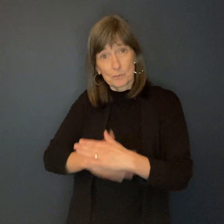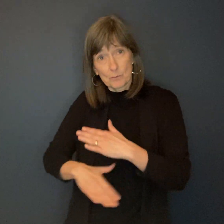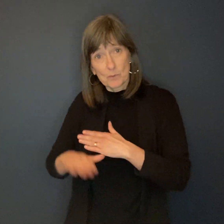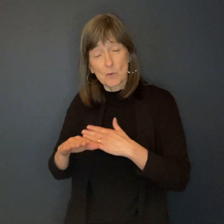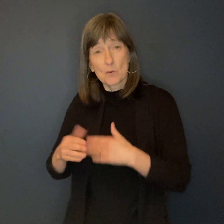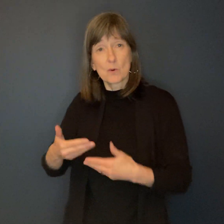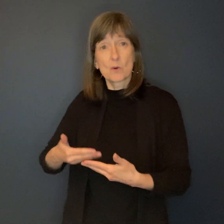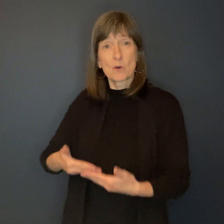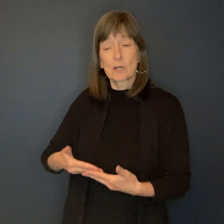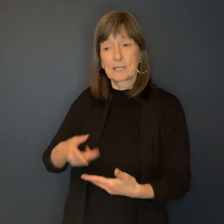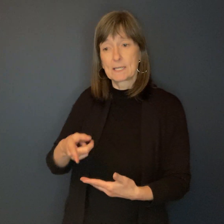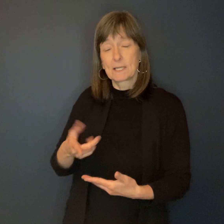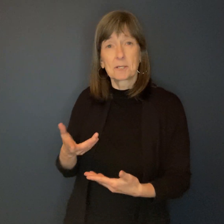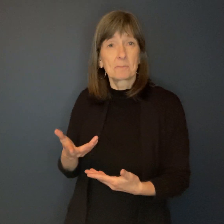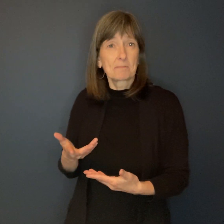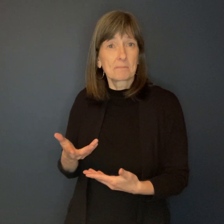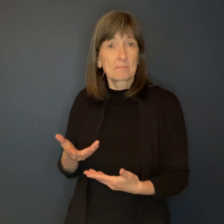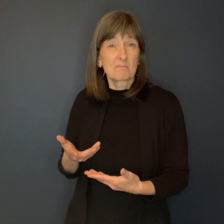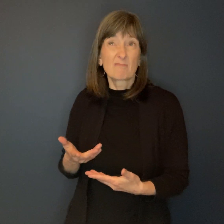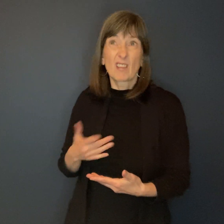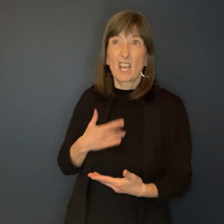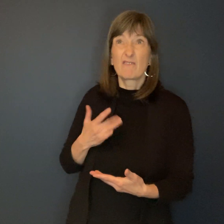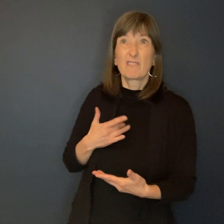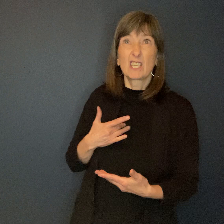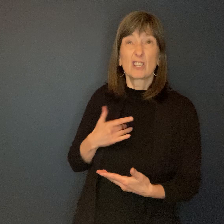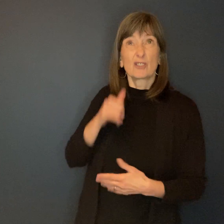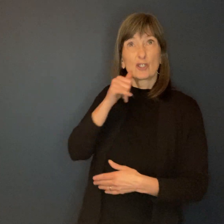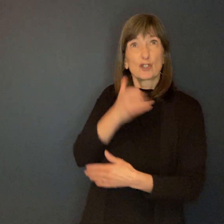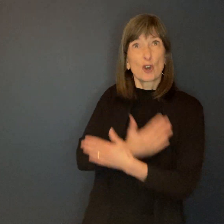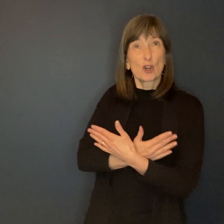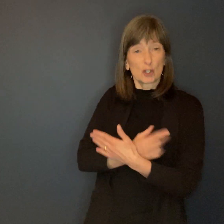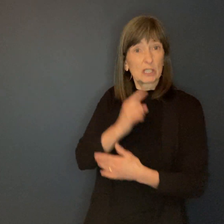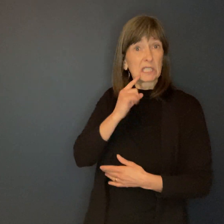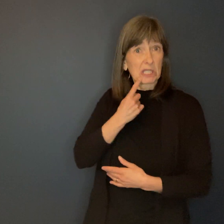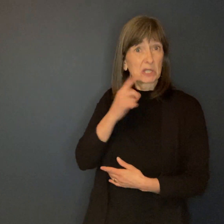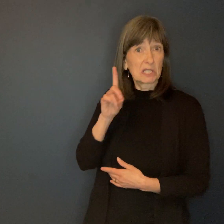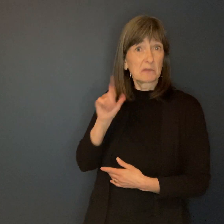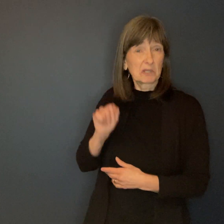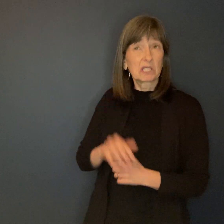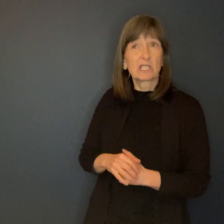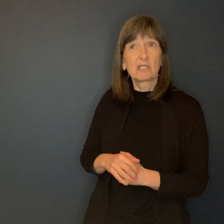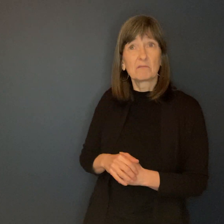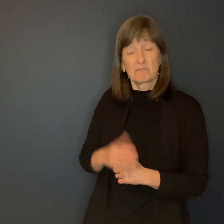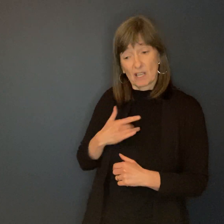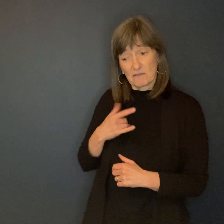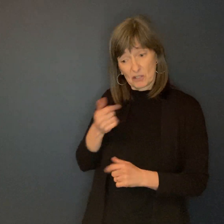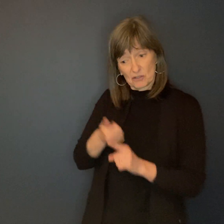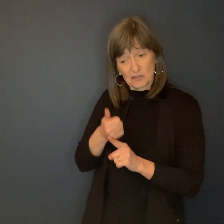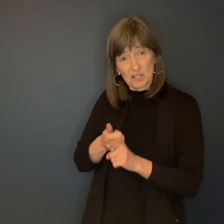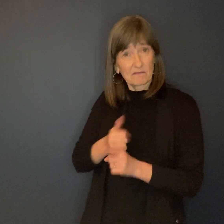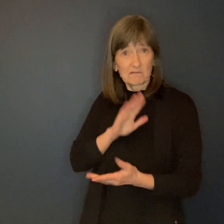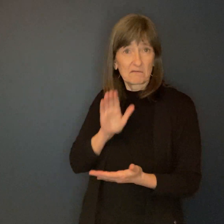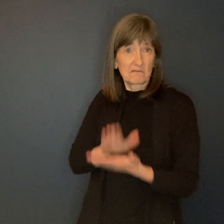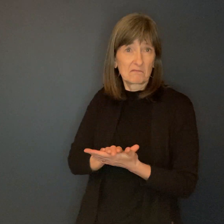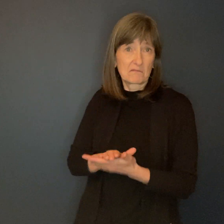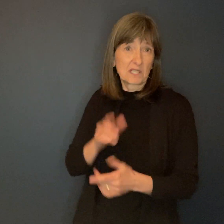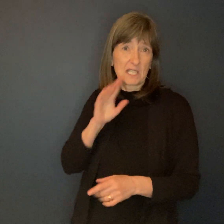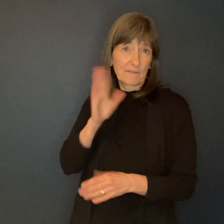it's very likely that our daughter, because of the severity of her disabilities and so on, she'll never be married. However,